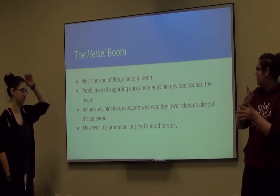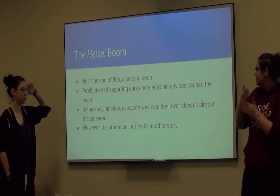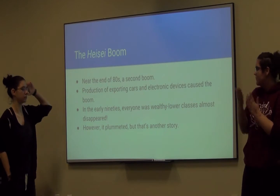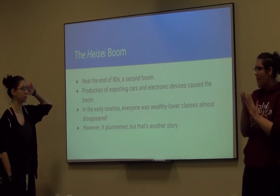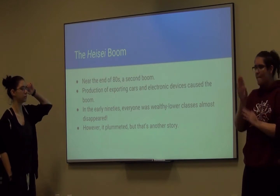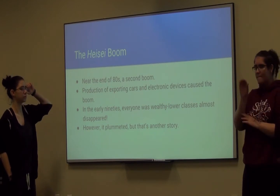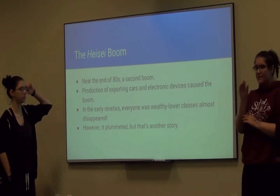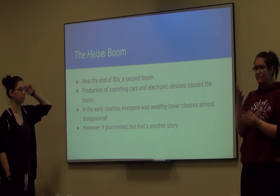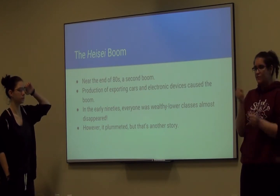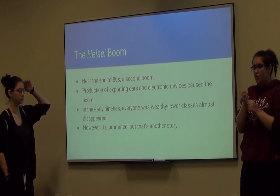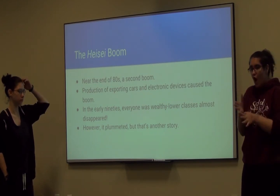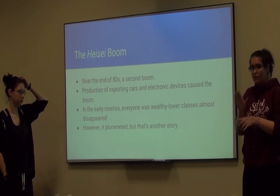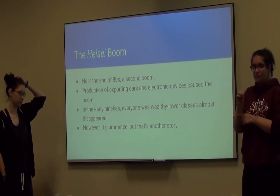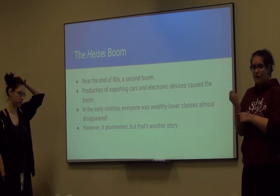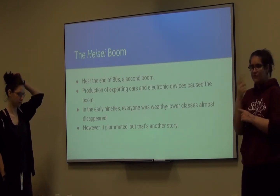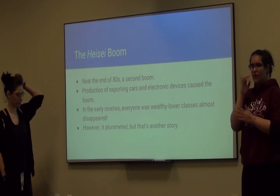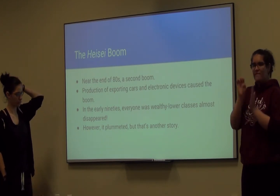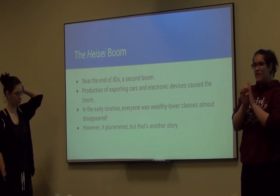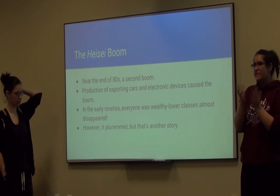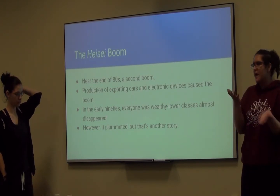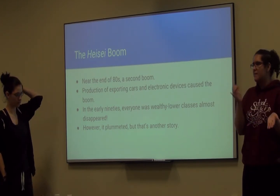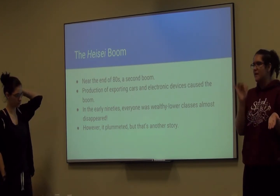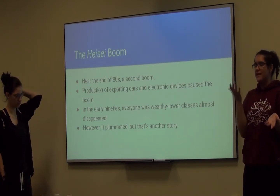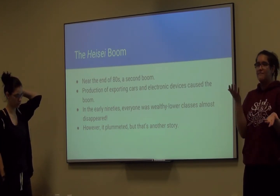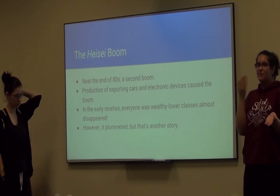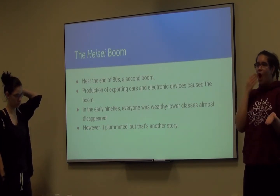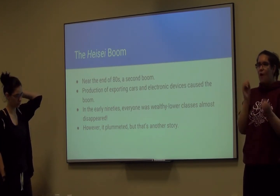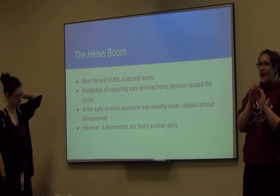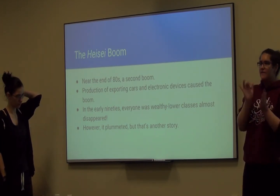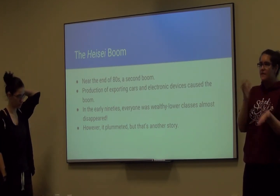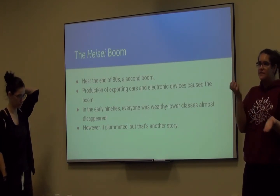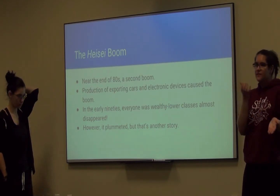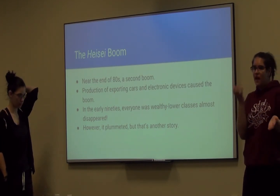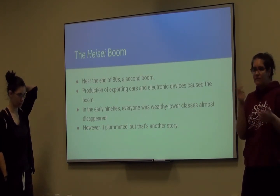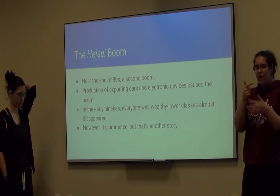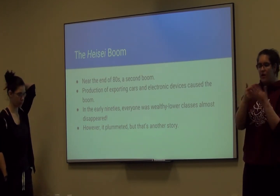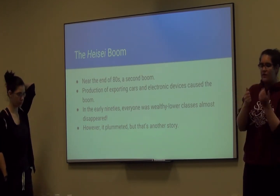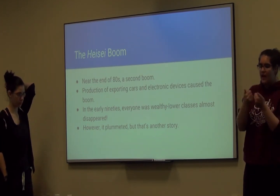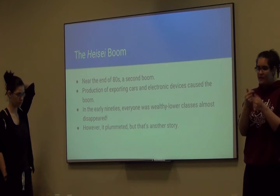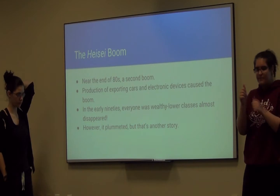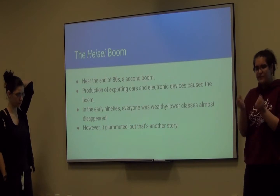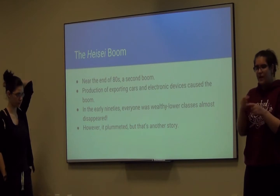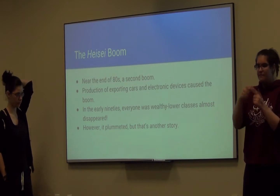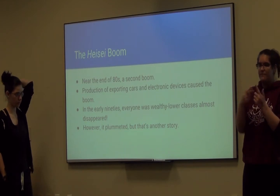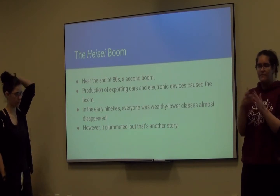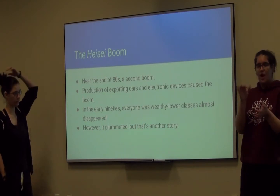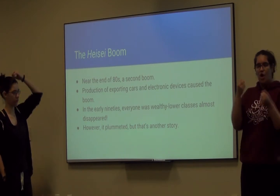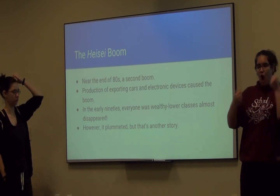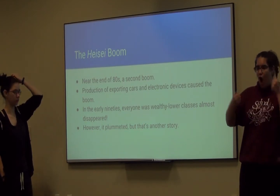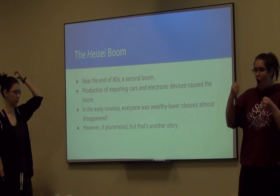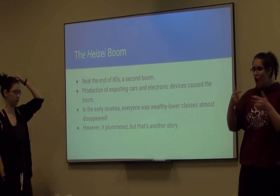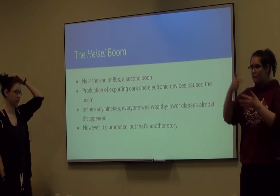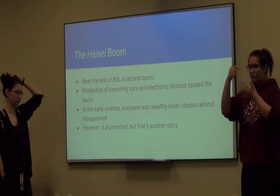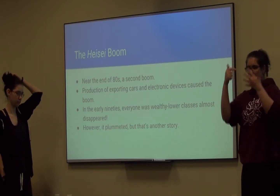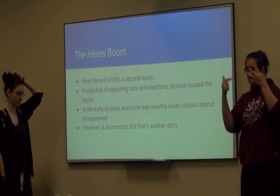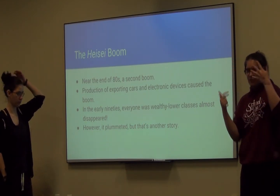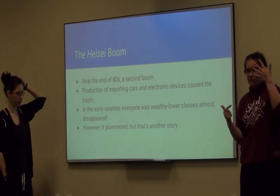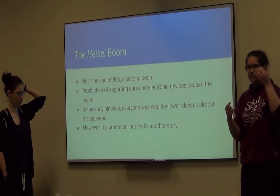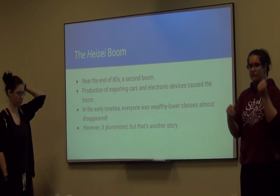producing and exporting cars and electronic devices was the cause of the boom. Like cell phones,